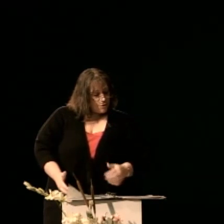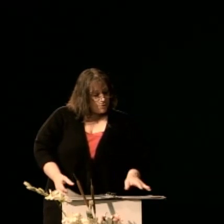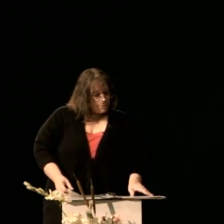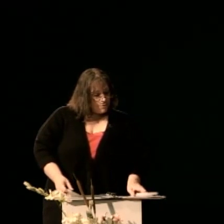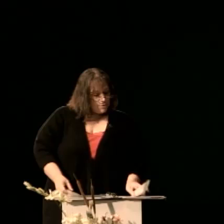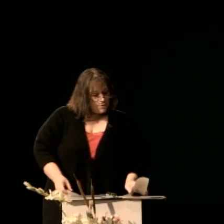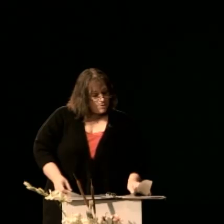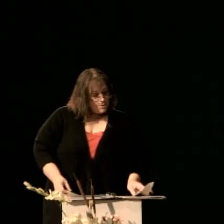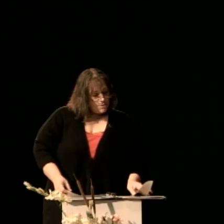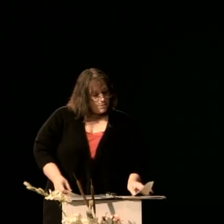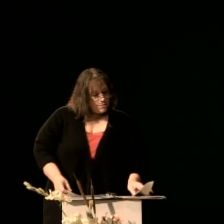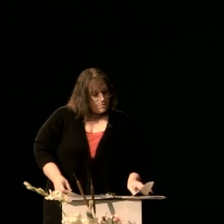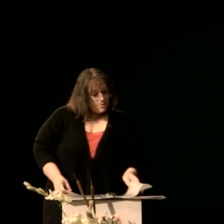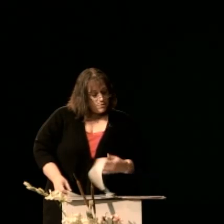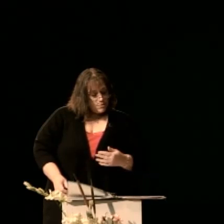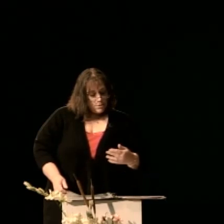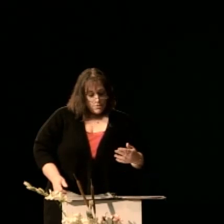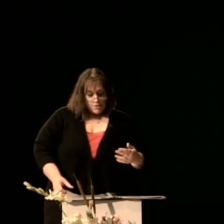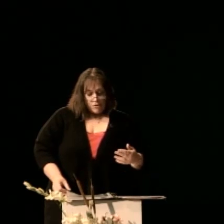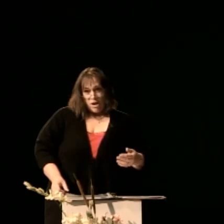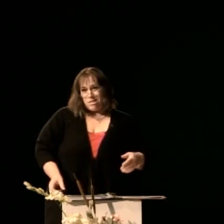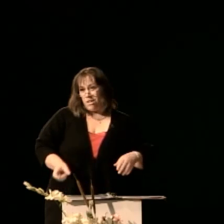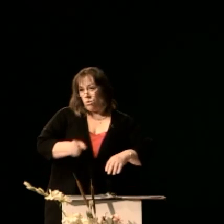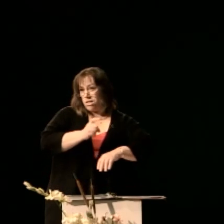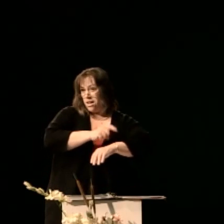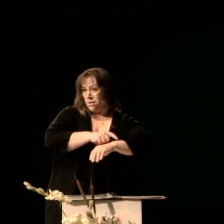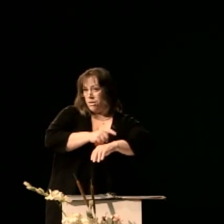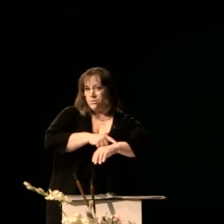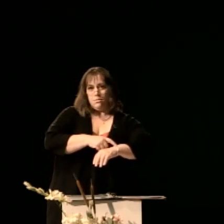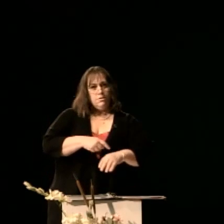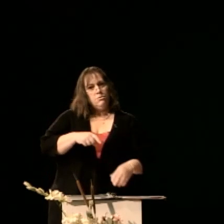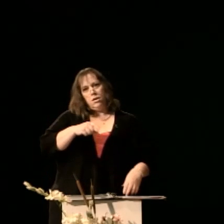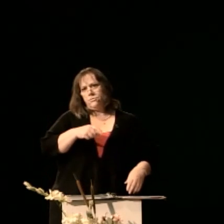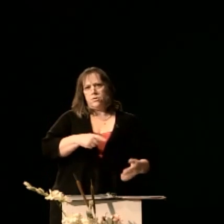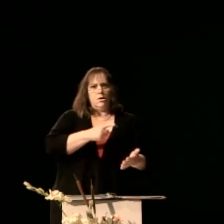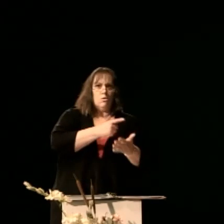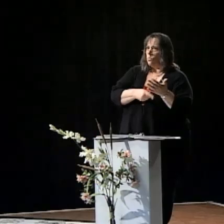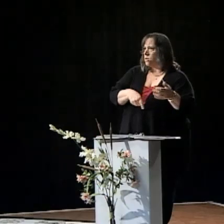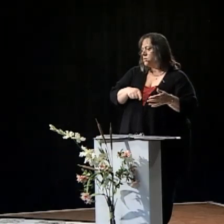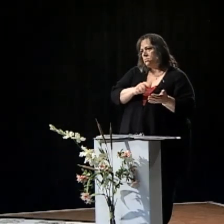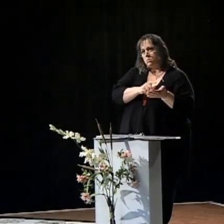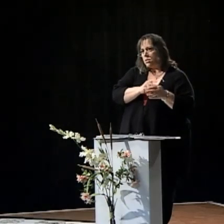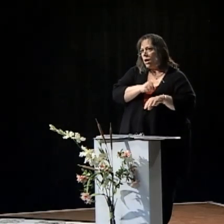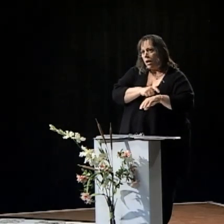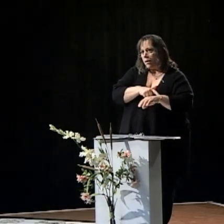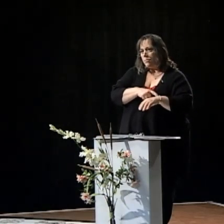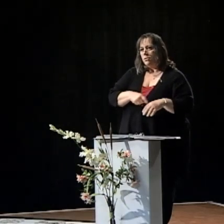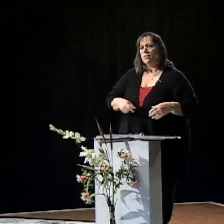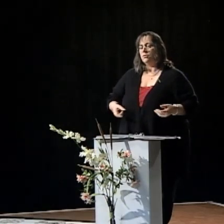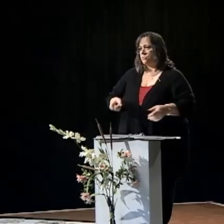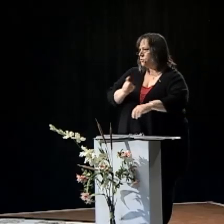So if you're asking what time it is, you don't have to go, what time? You're just going to go,